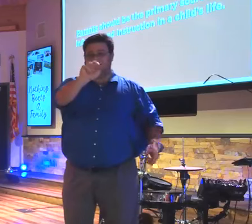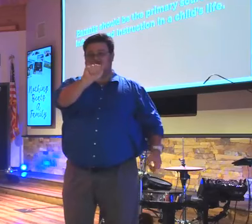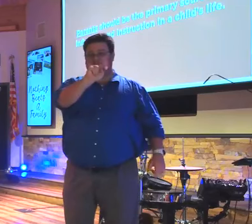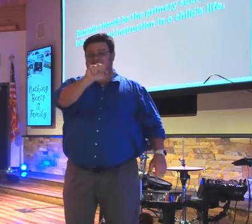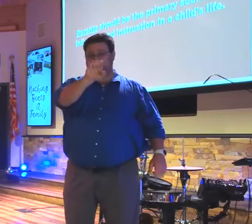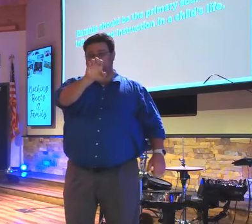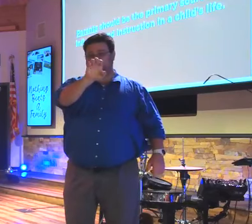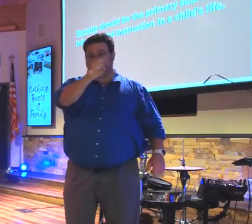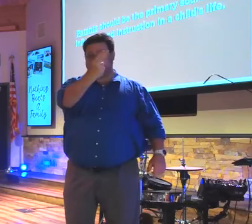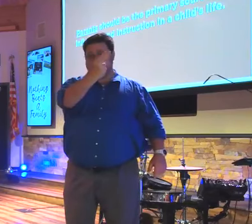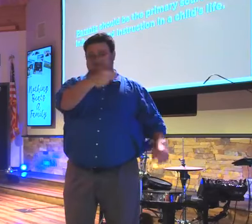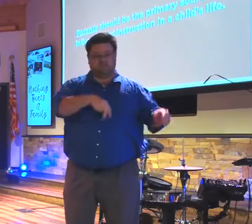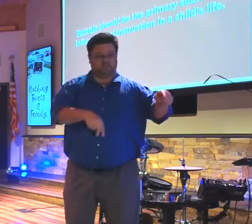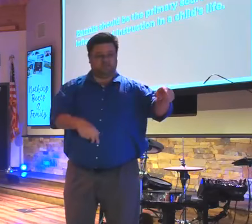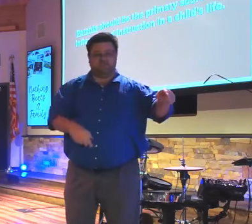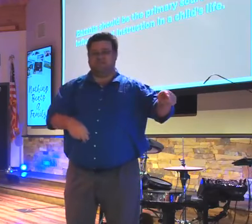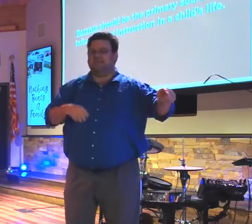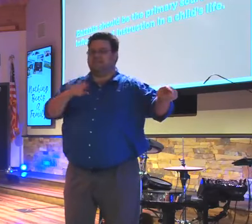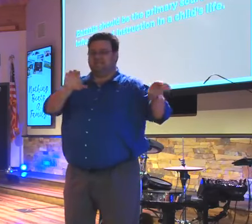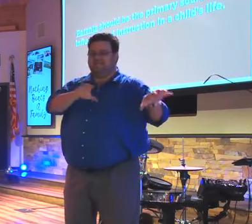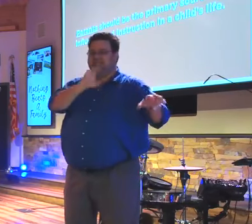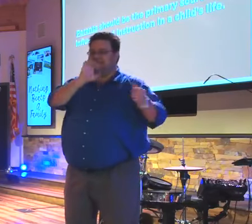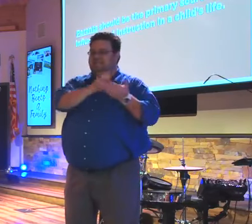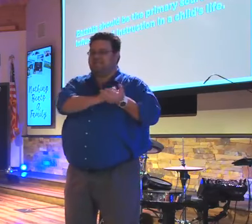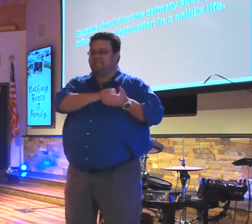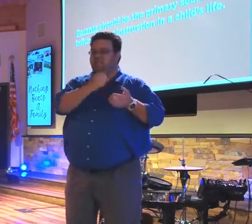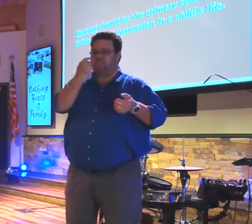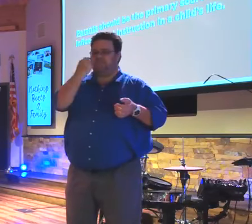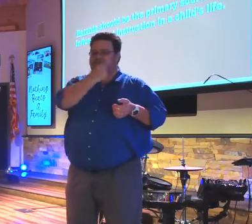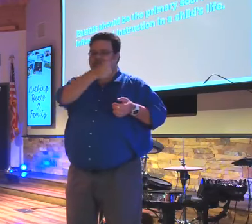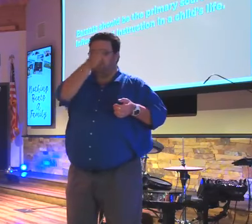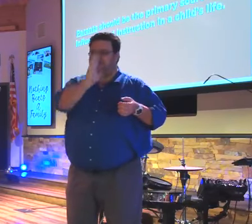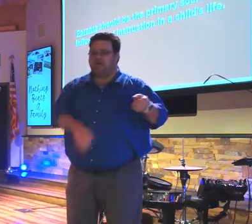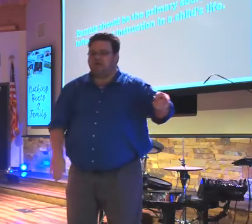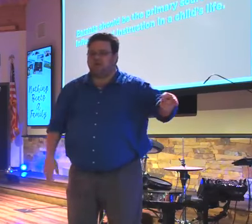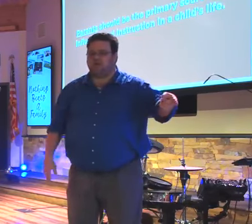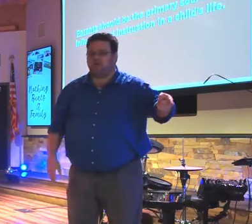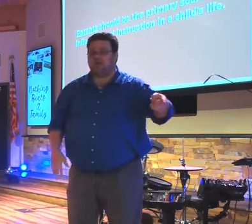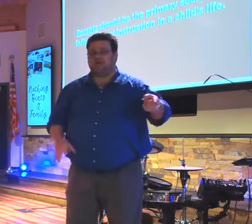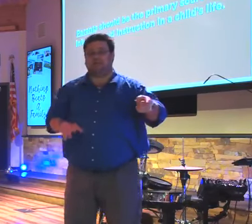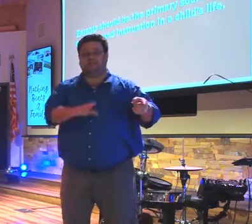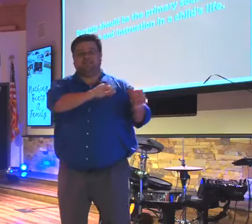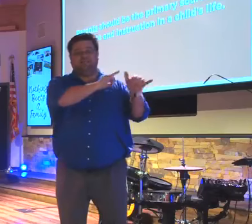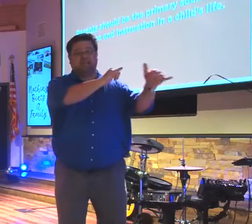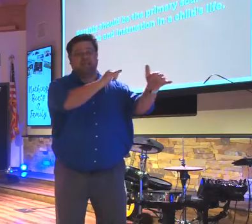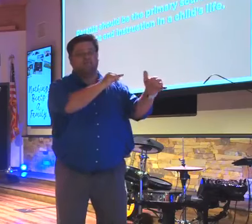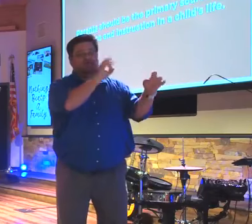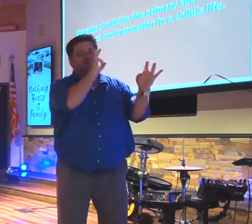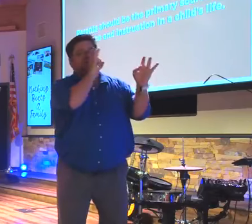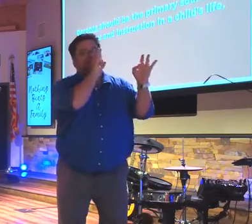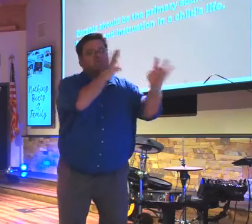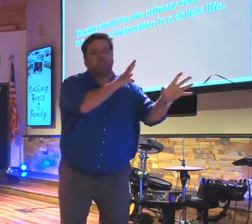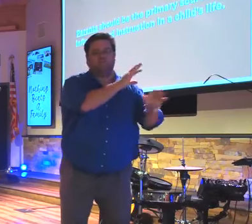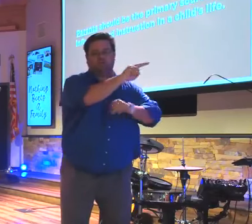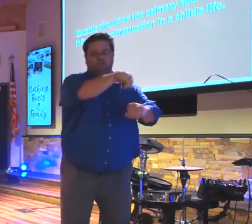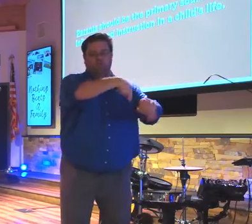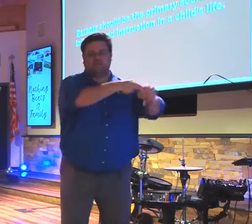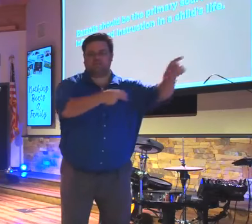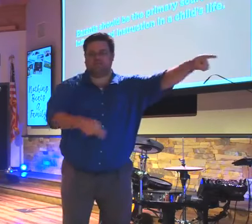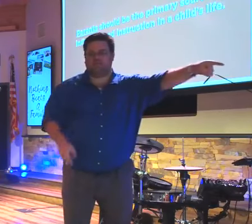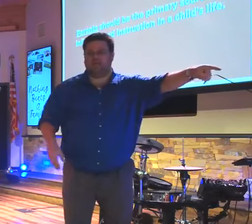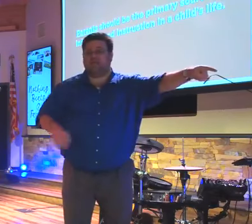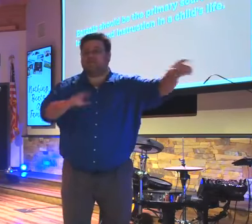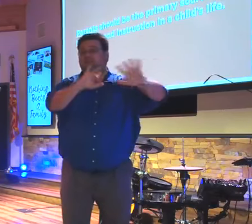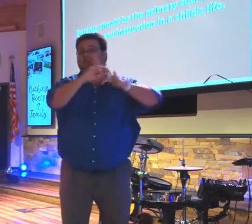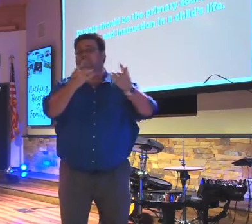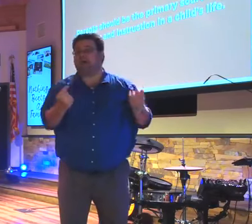And Manasseh, the Bible says, did evil in the sight of the Lord according to the abominations of the nations. And the Bible even